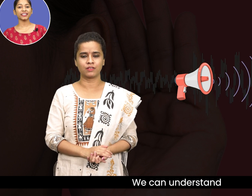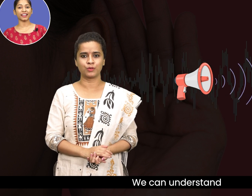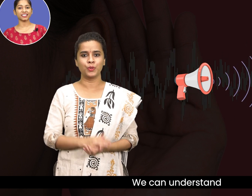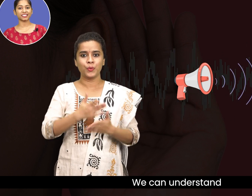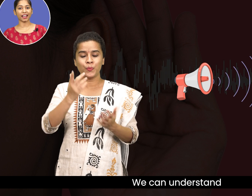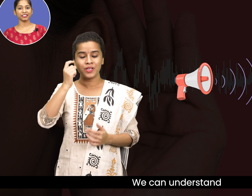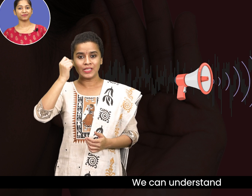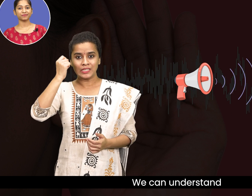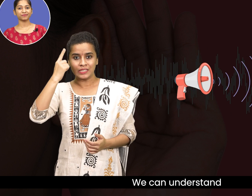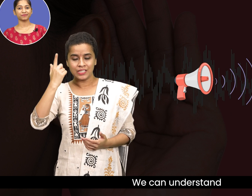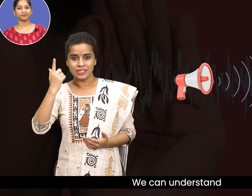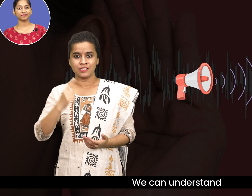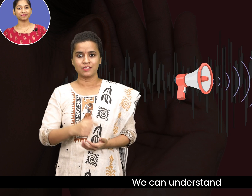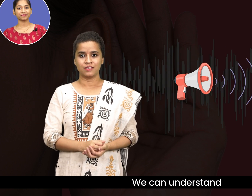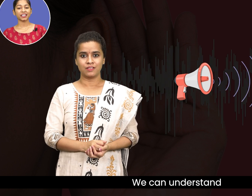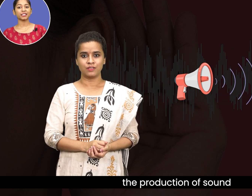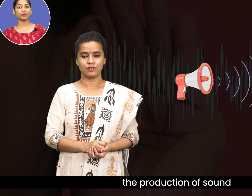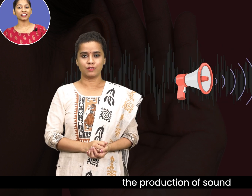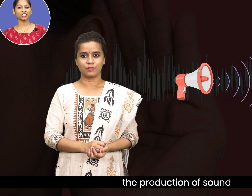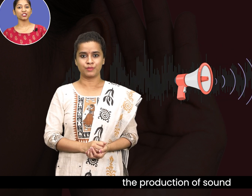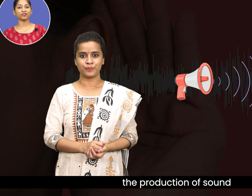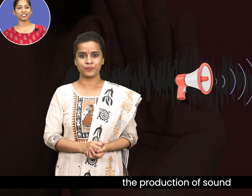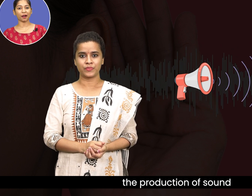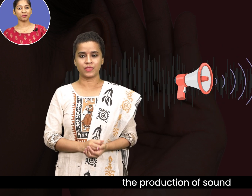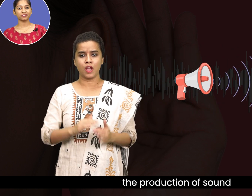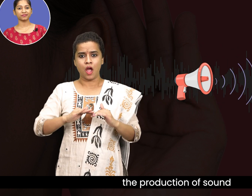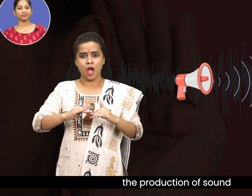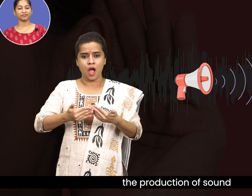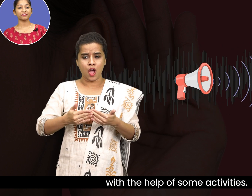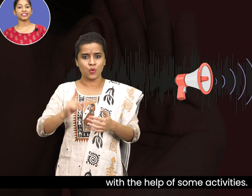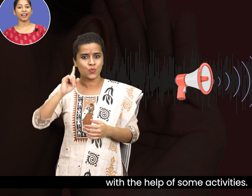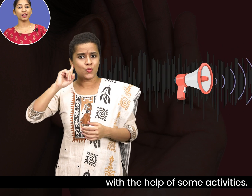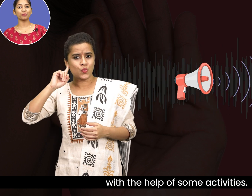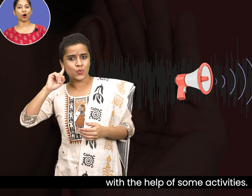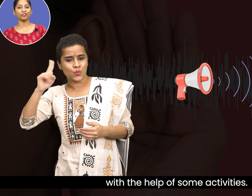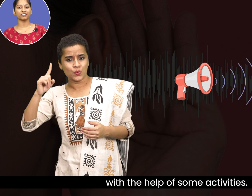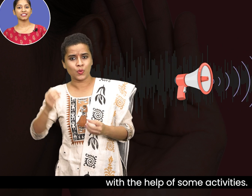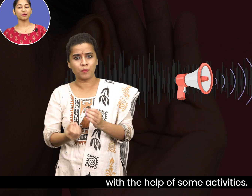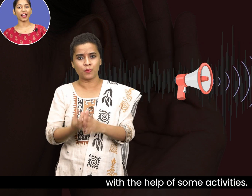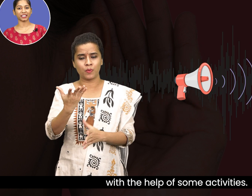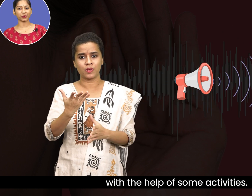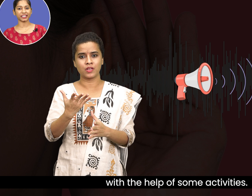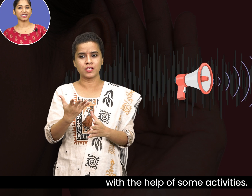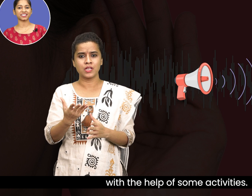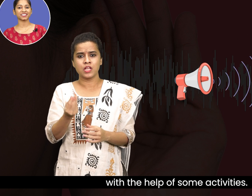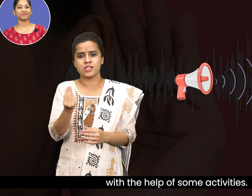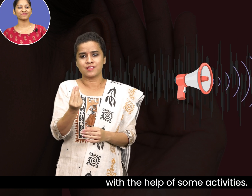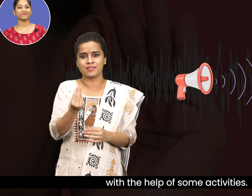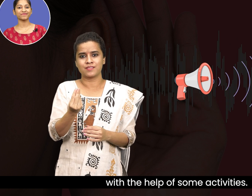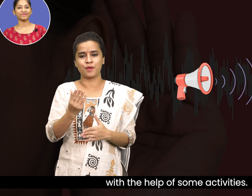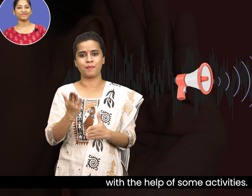We can understand the production of sound with the help of some